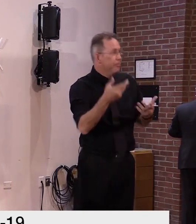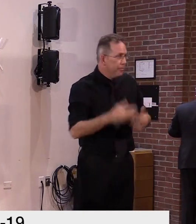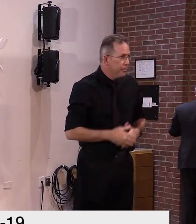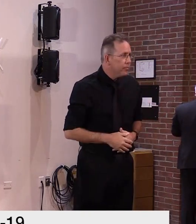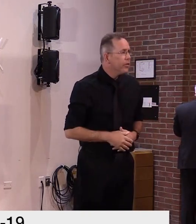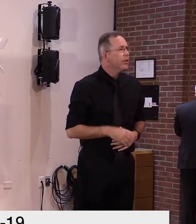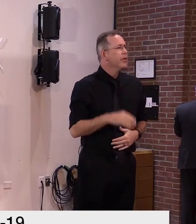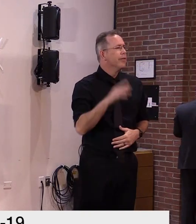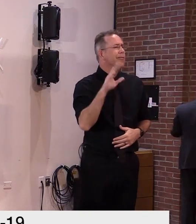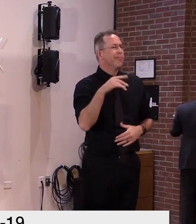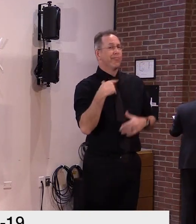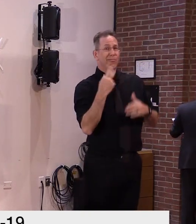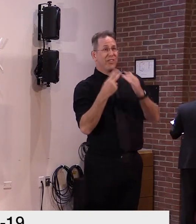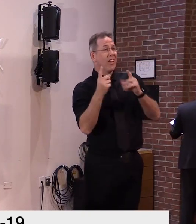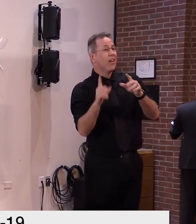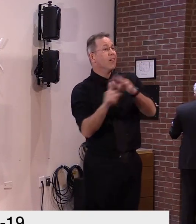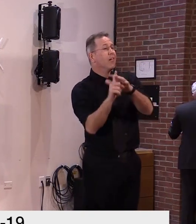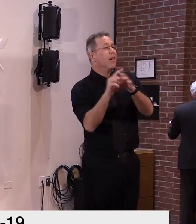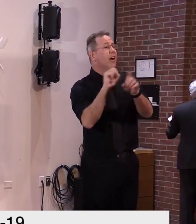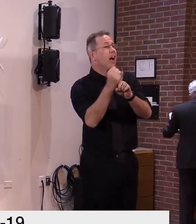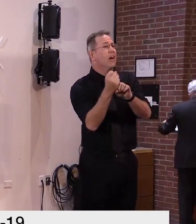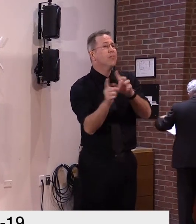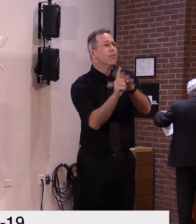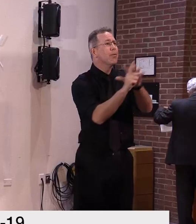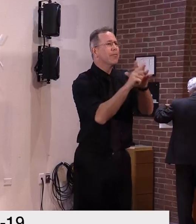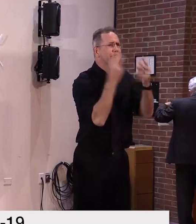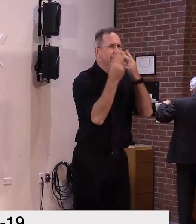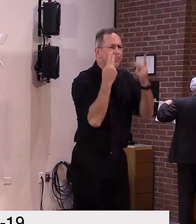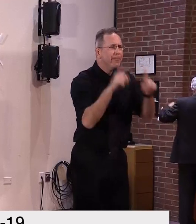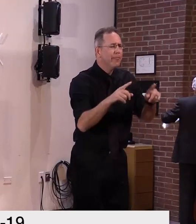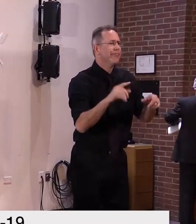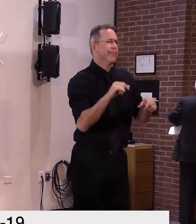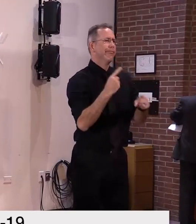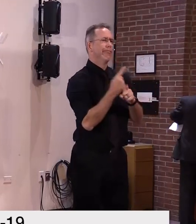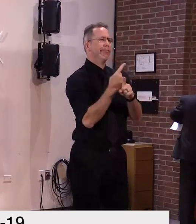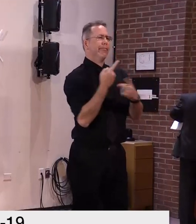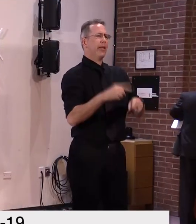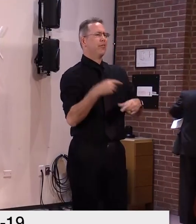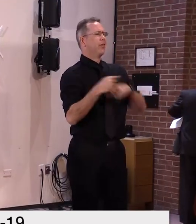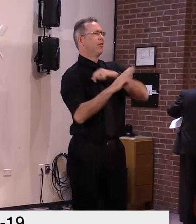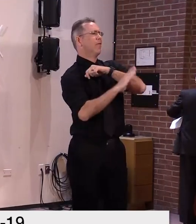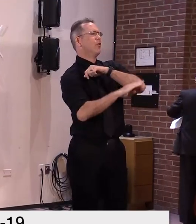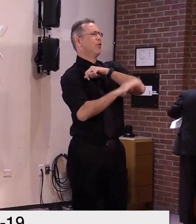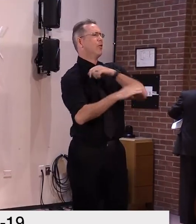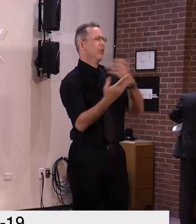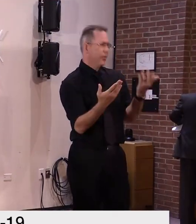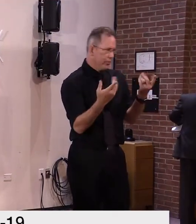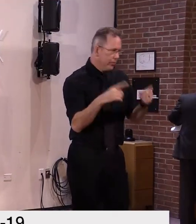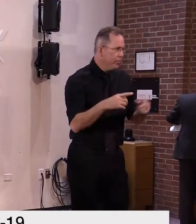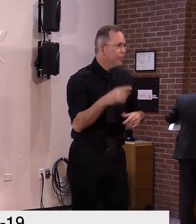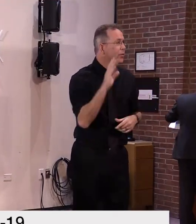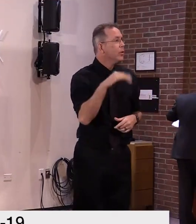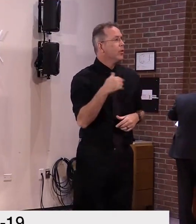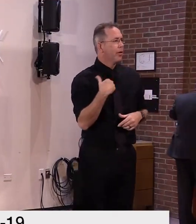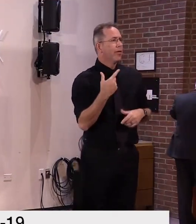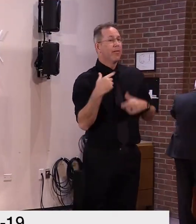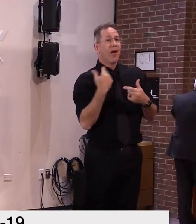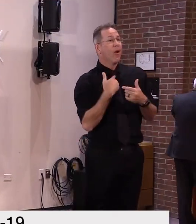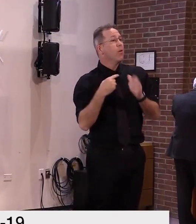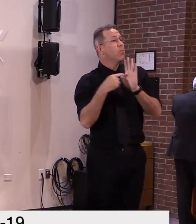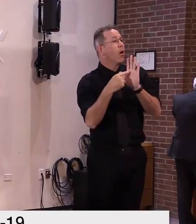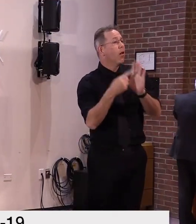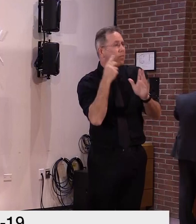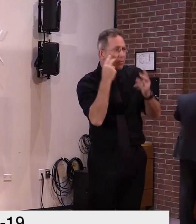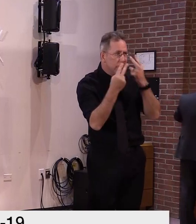we headed into fall. And as we presented each week, our own modeling predicted an increase in cases here in